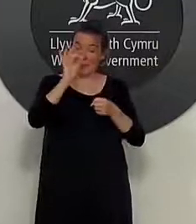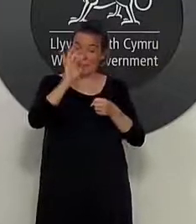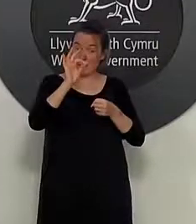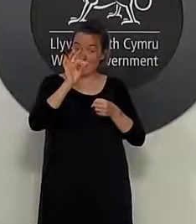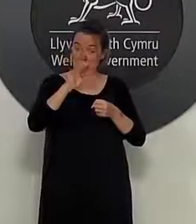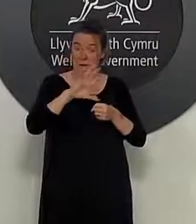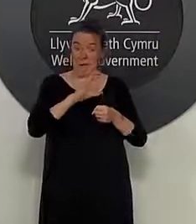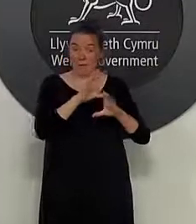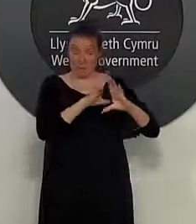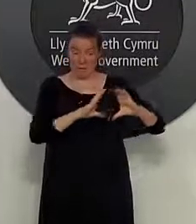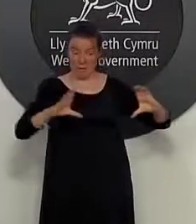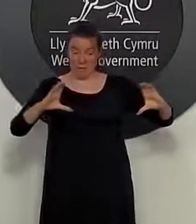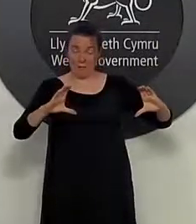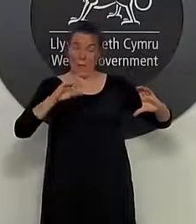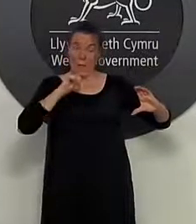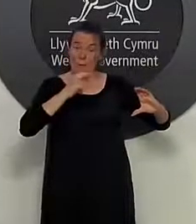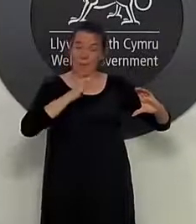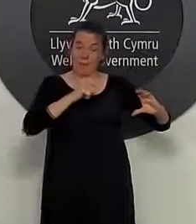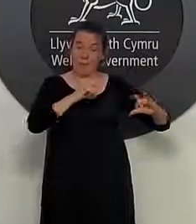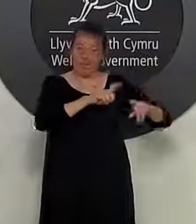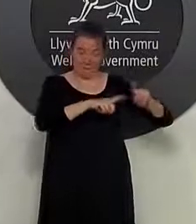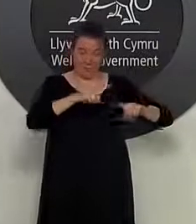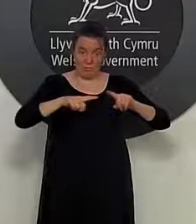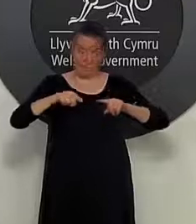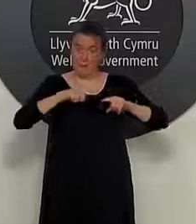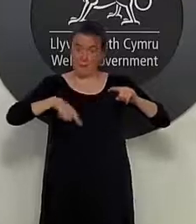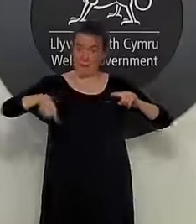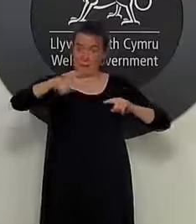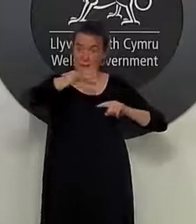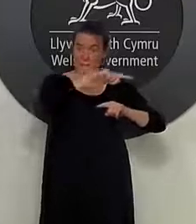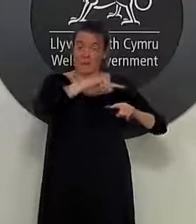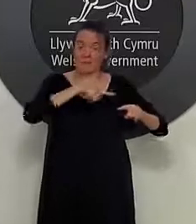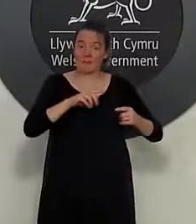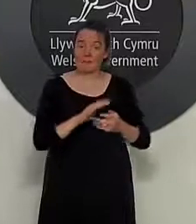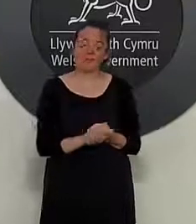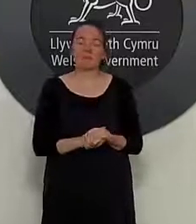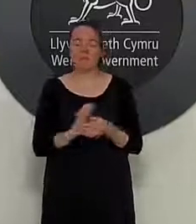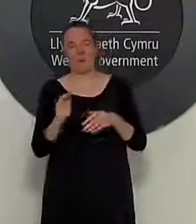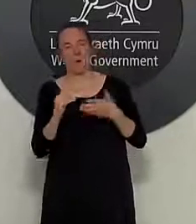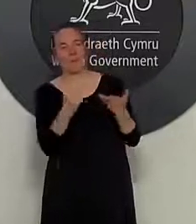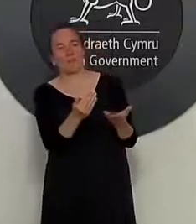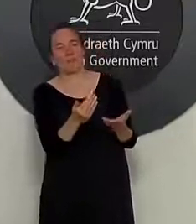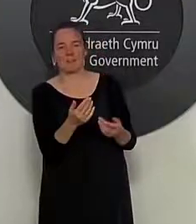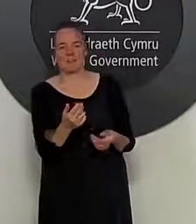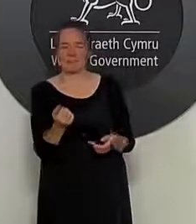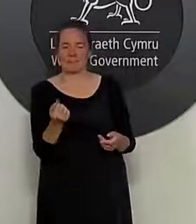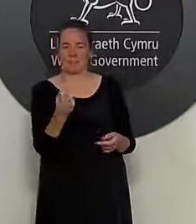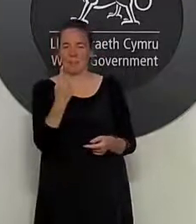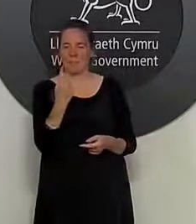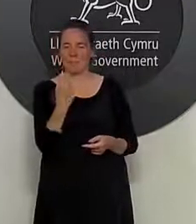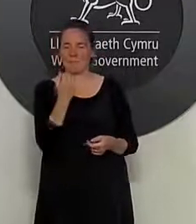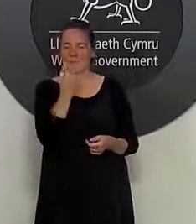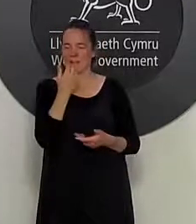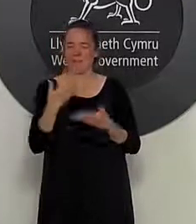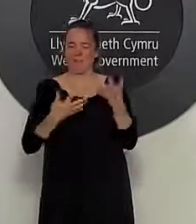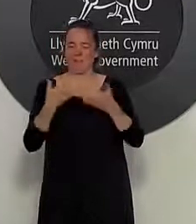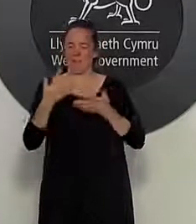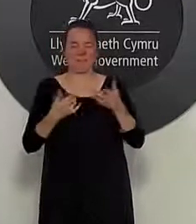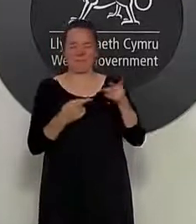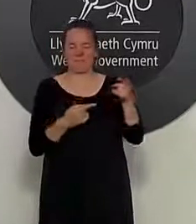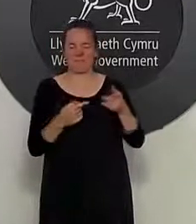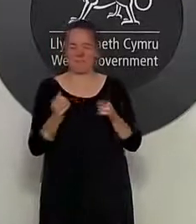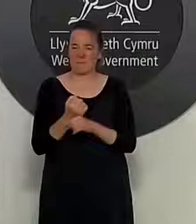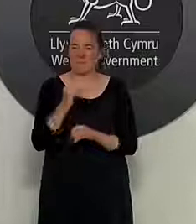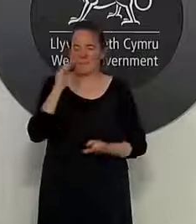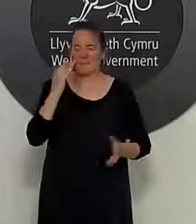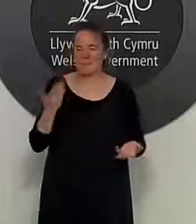to another. And that's why offering you a blanket figure wouldn't make much sense. They've got to be